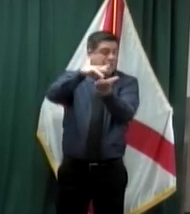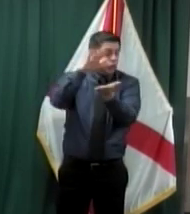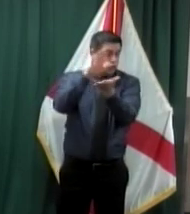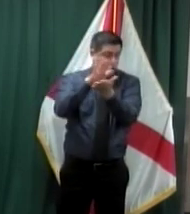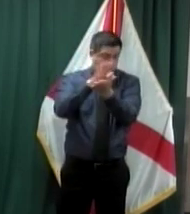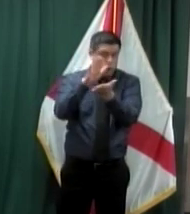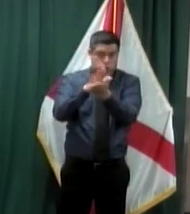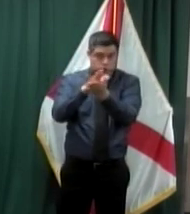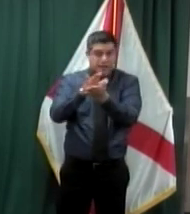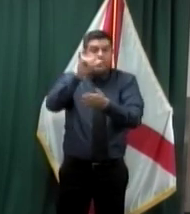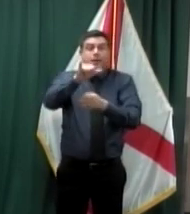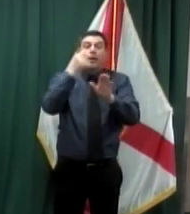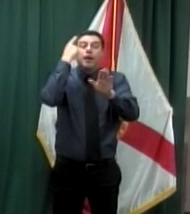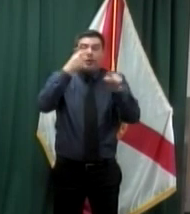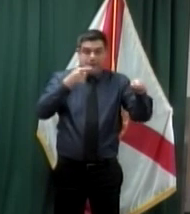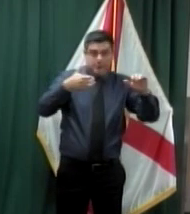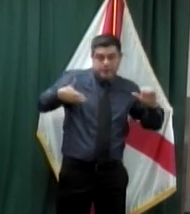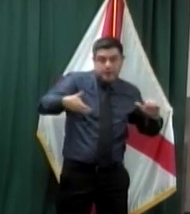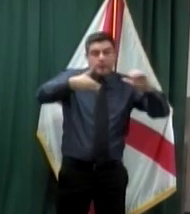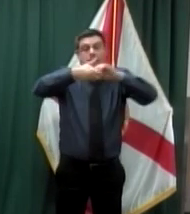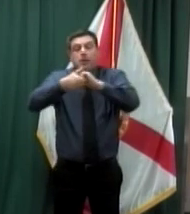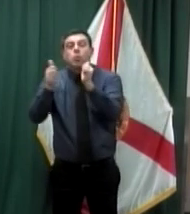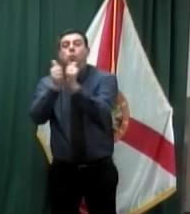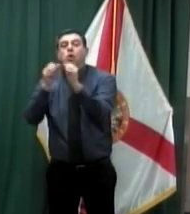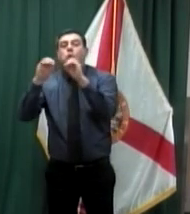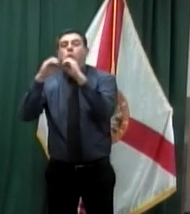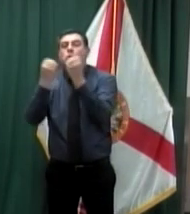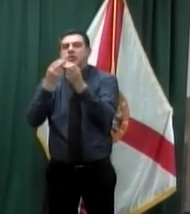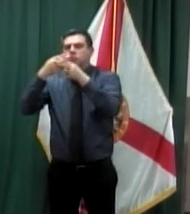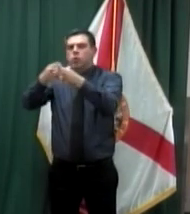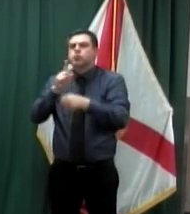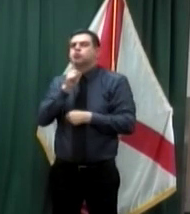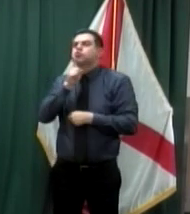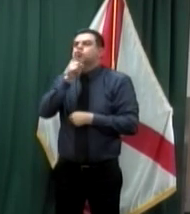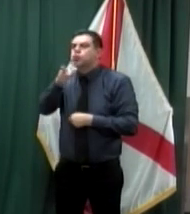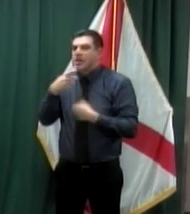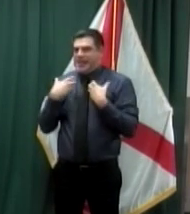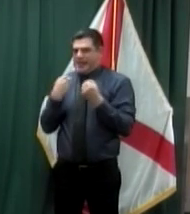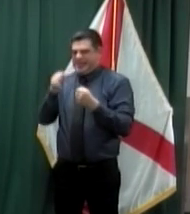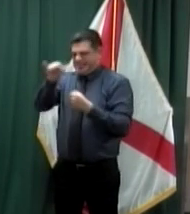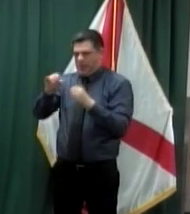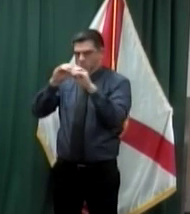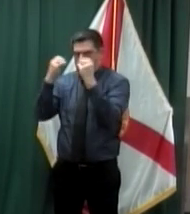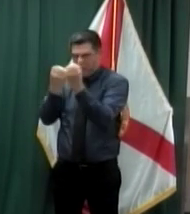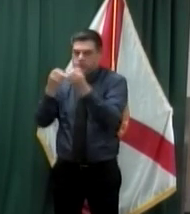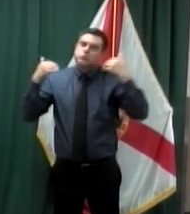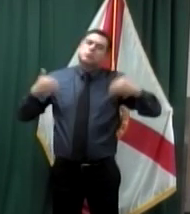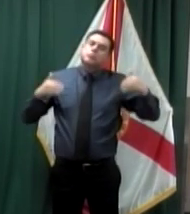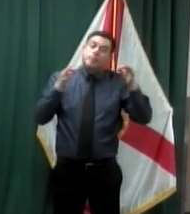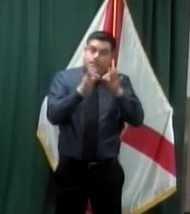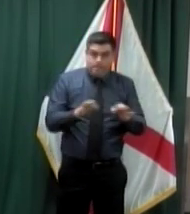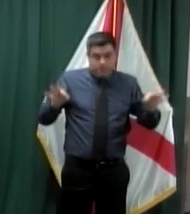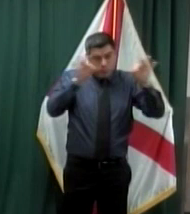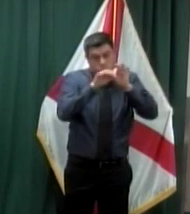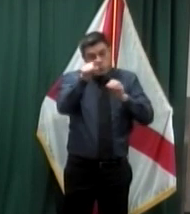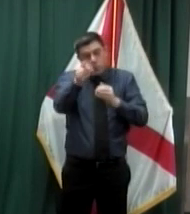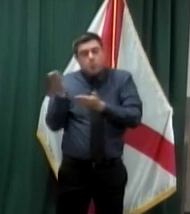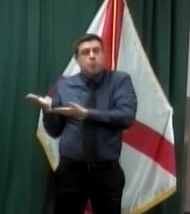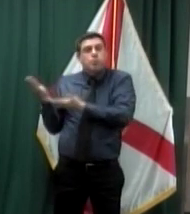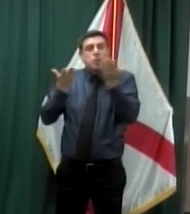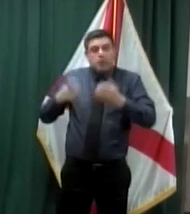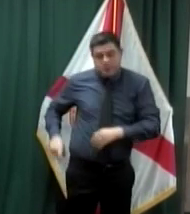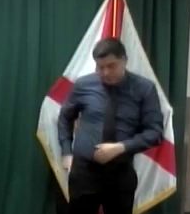ID and medical insurance card if you have it. So definitely the photo ID and the medical insurance card if you have it for